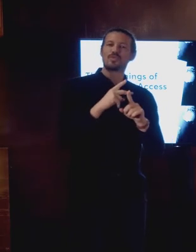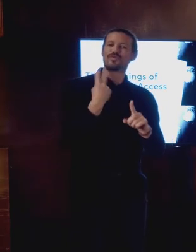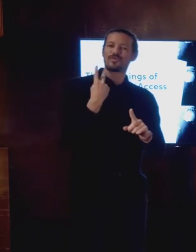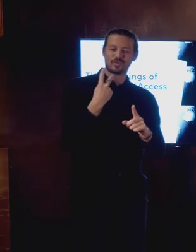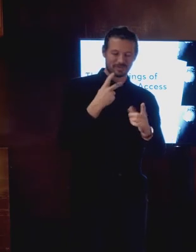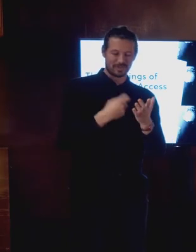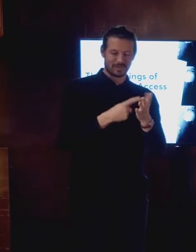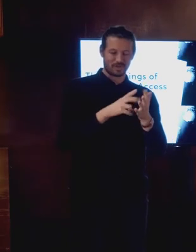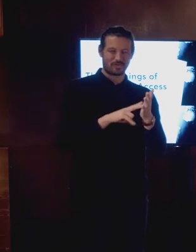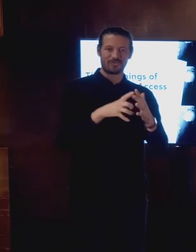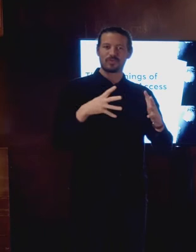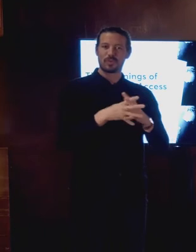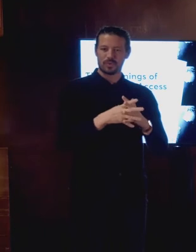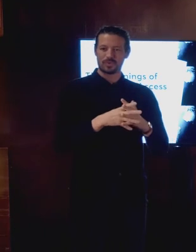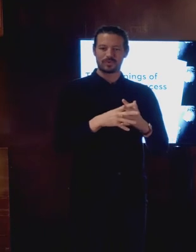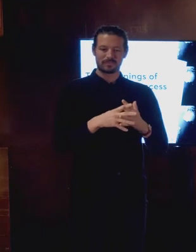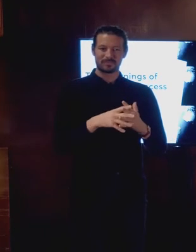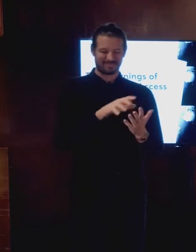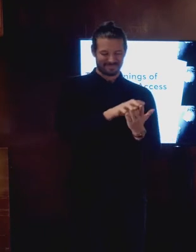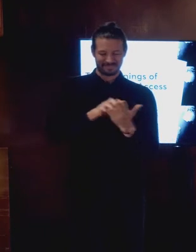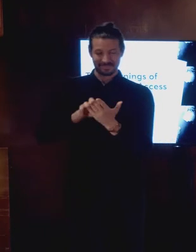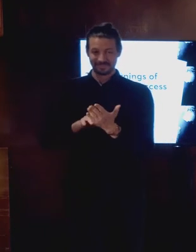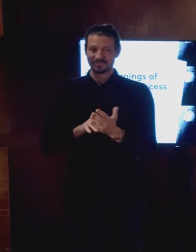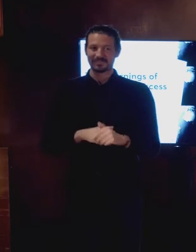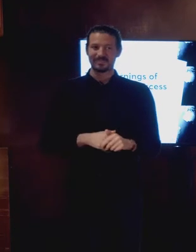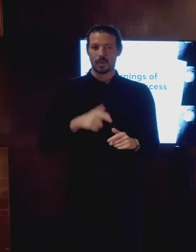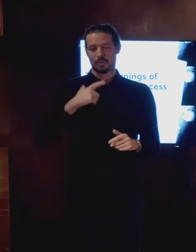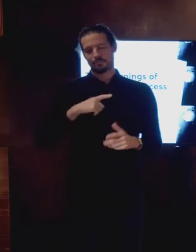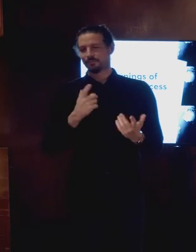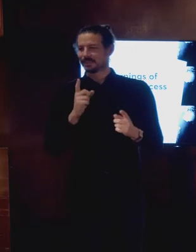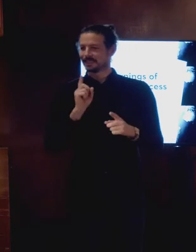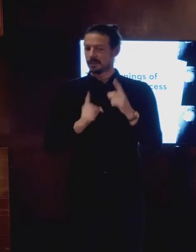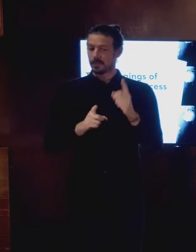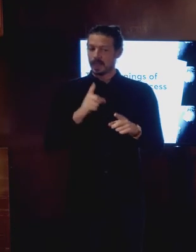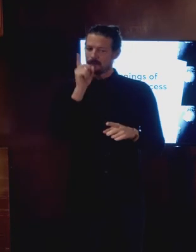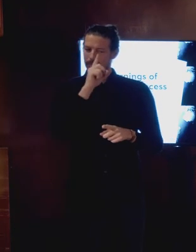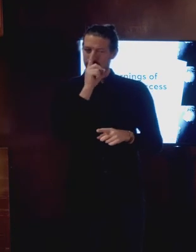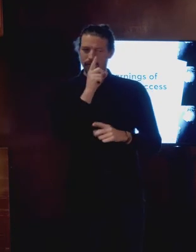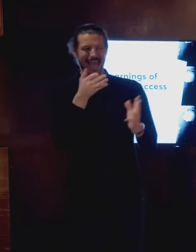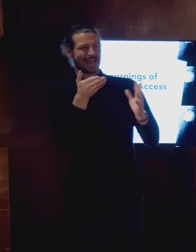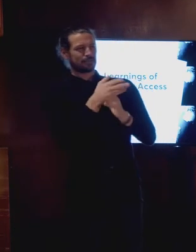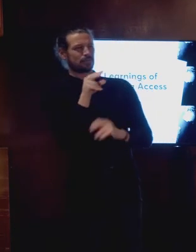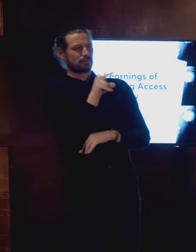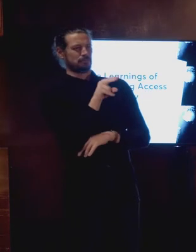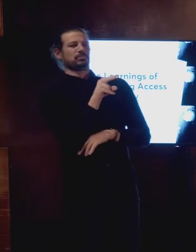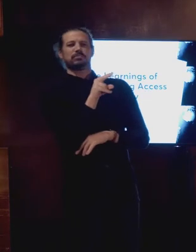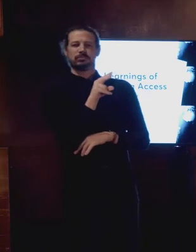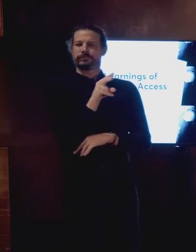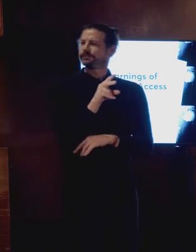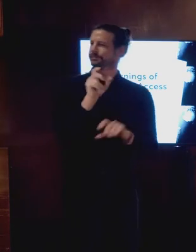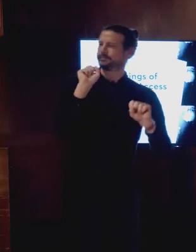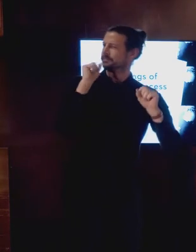sometimes, and I've found it as well for my own work, particularly with my book, sometimes people don't get access or they don't get disability,